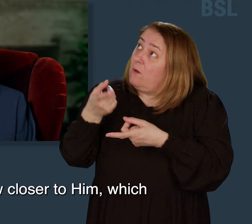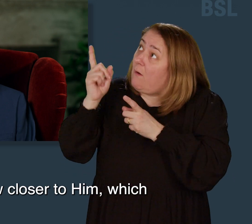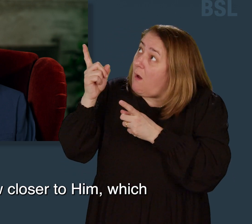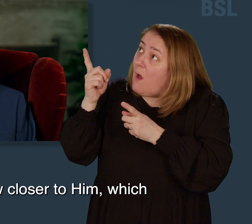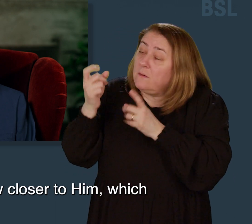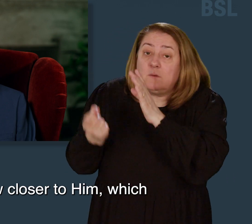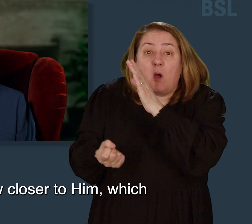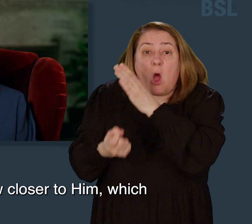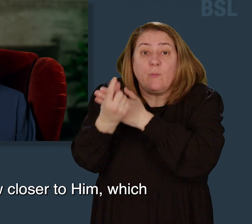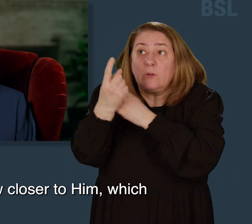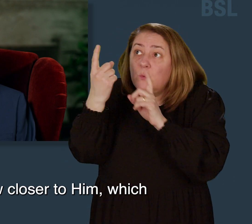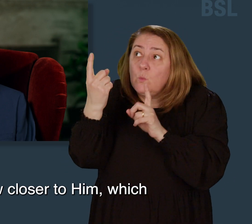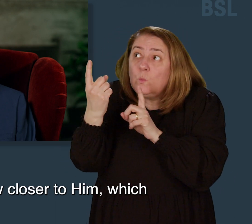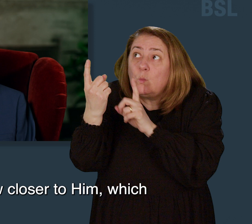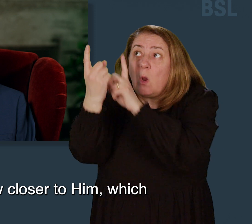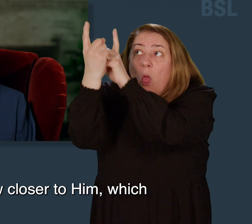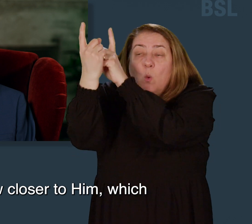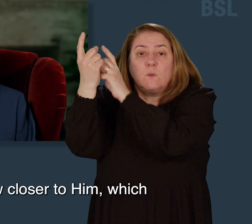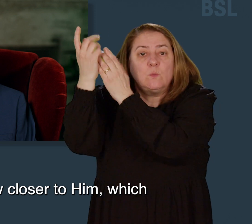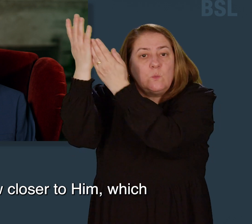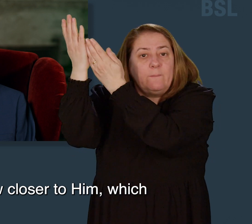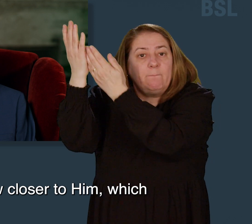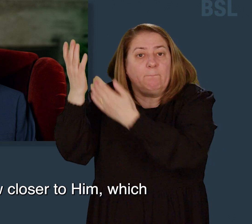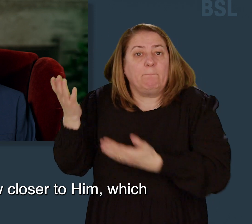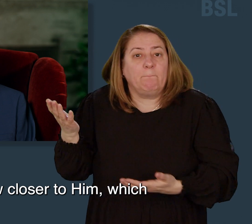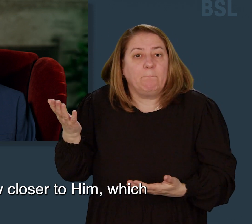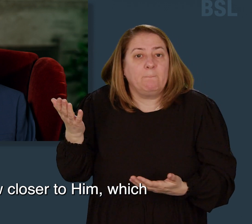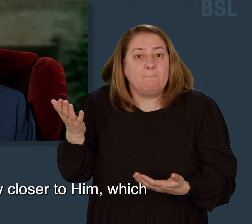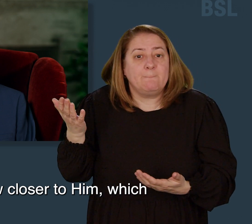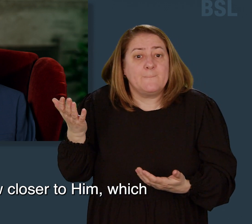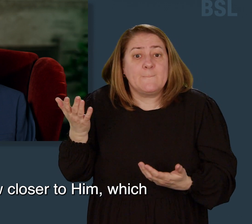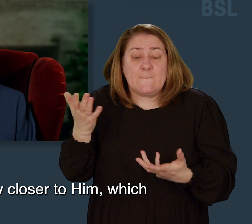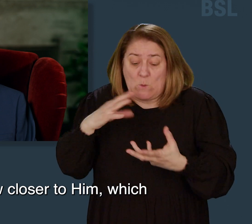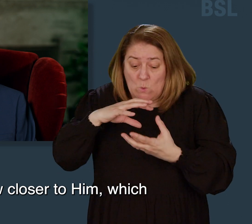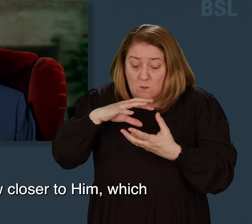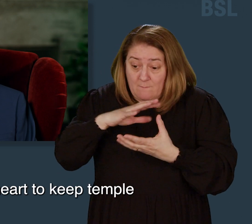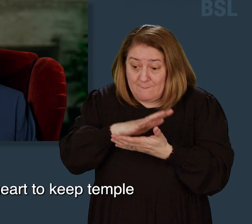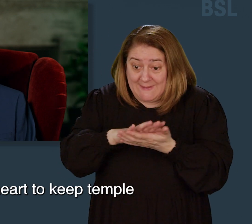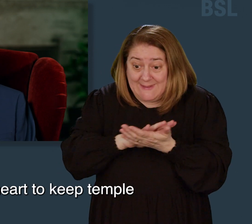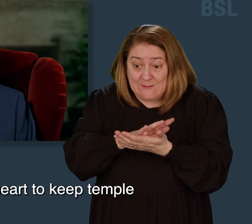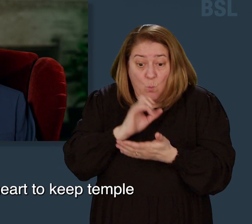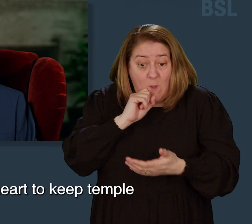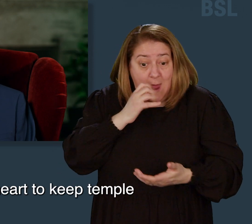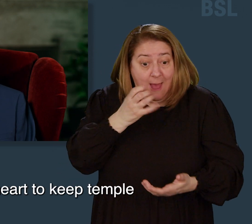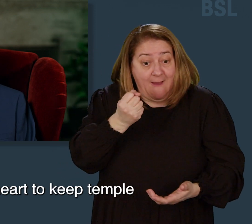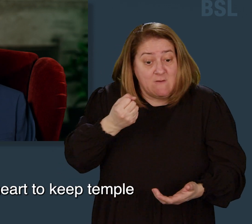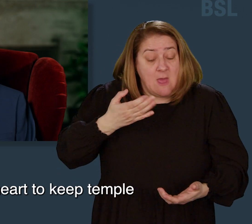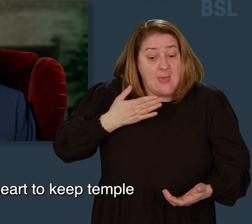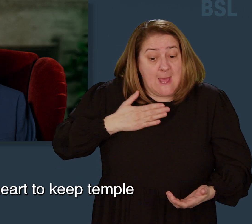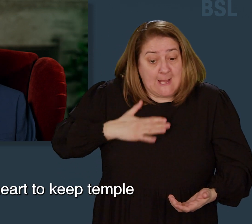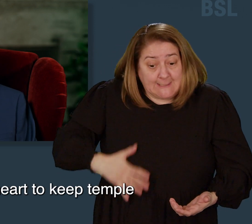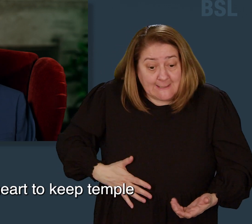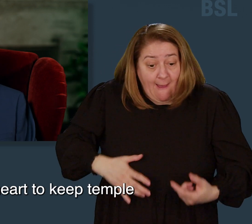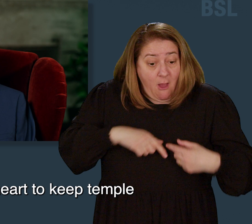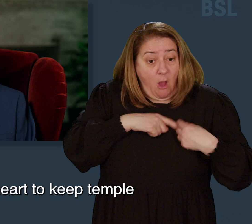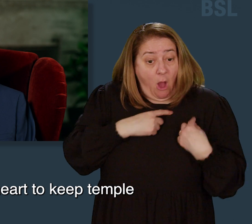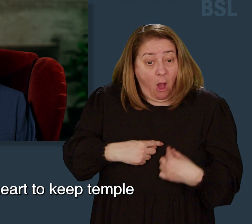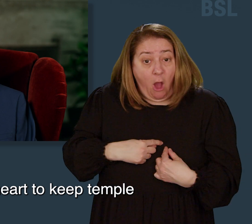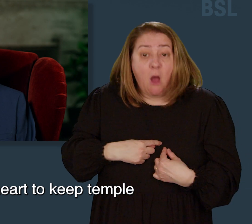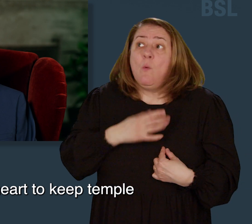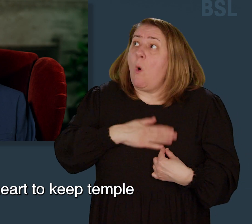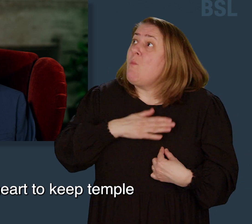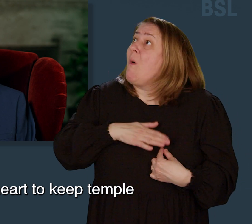an opportunity to draw closer to Him, which will then create a desire in your